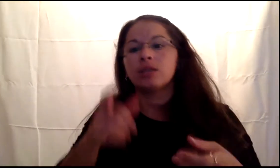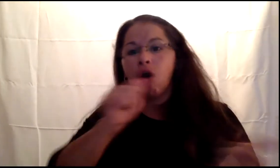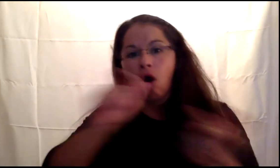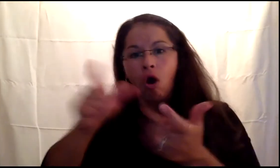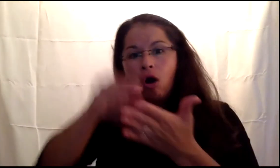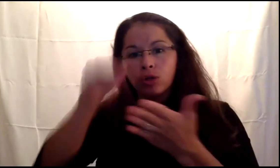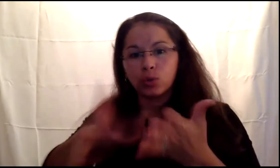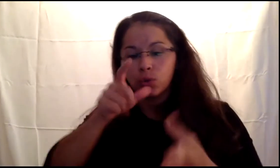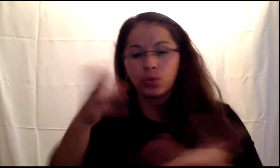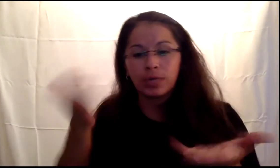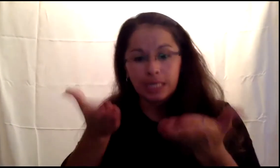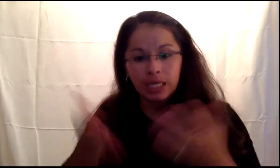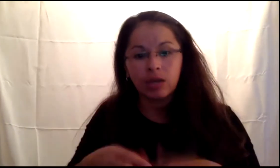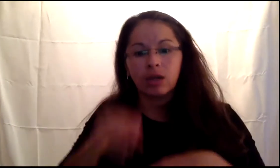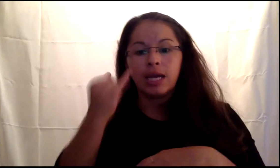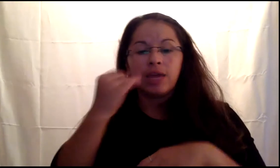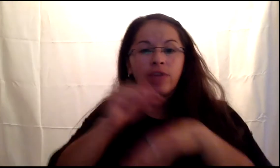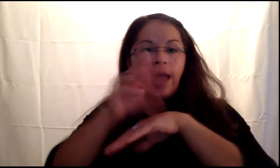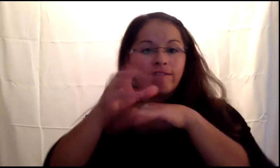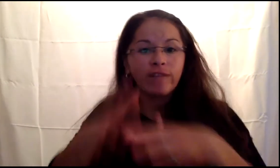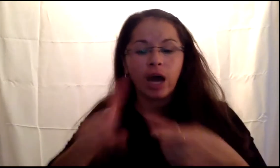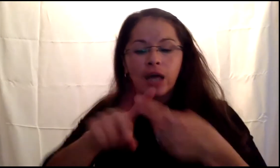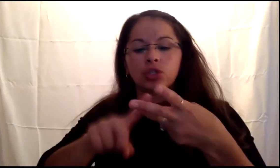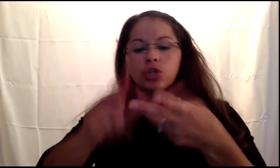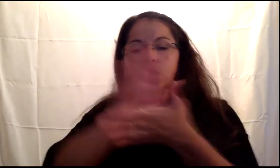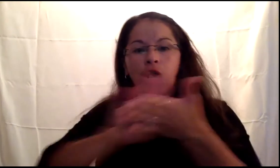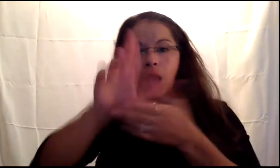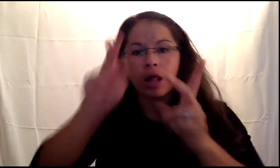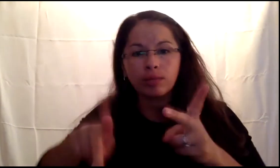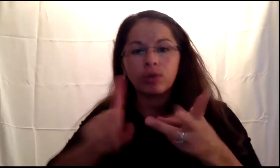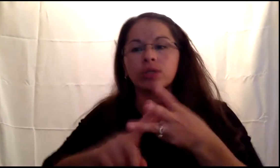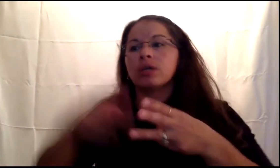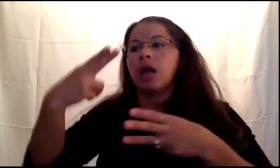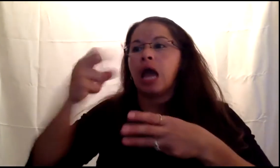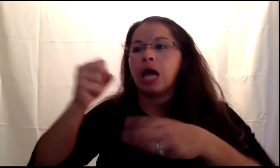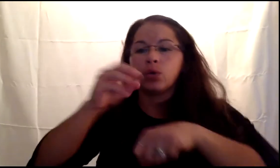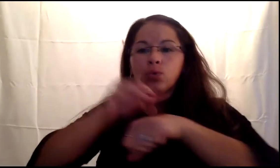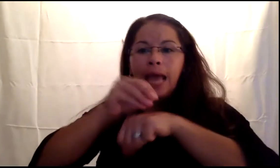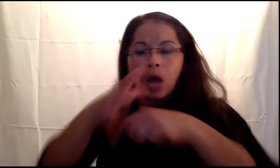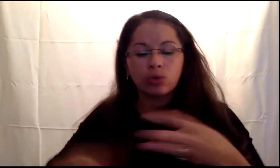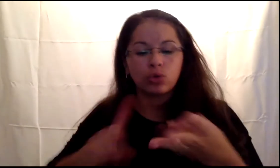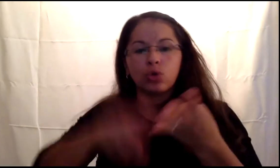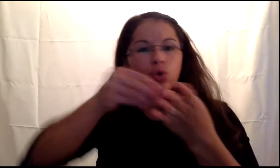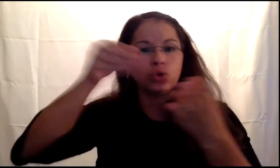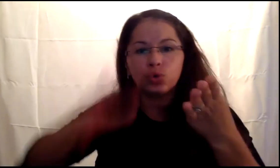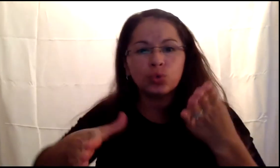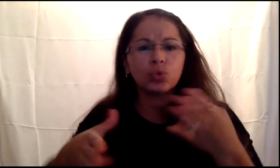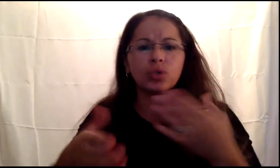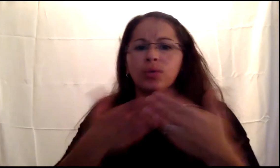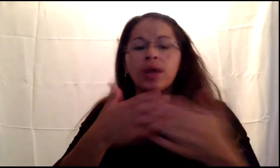advisor, a college person, a high school counselor, college readiness folk, a student, parent, to just check those organizations out. A lot of them